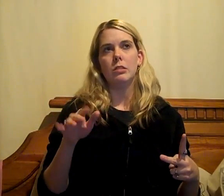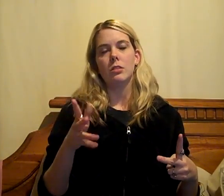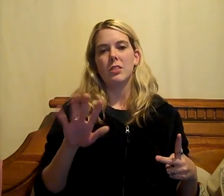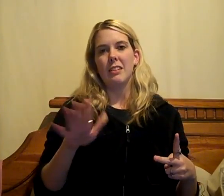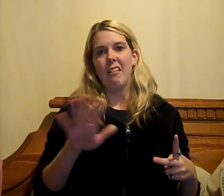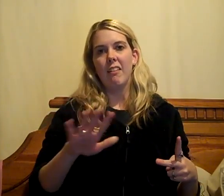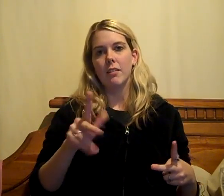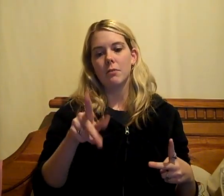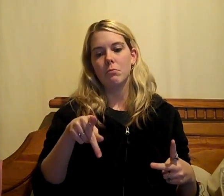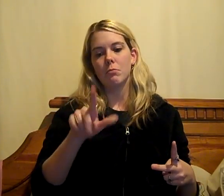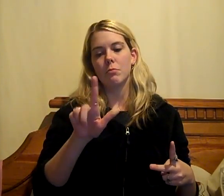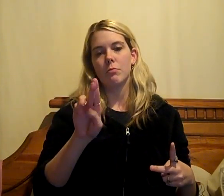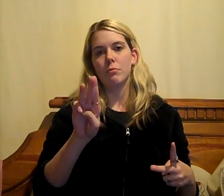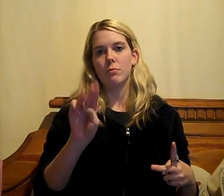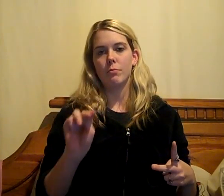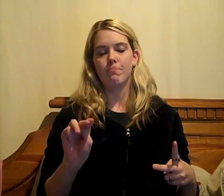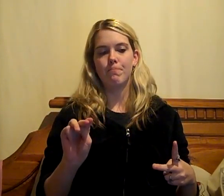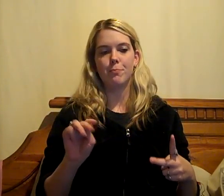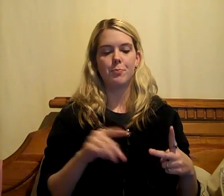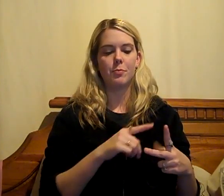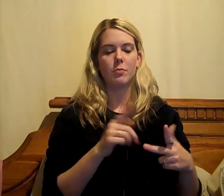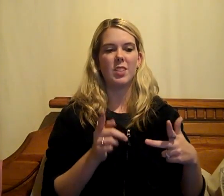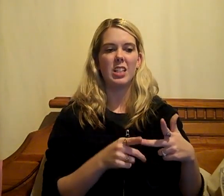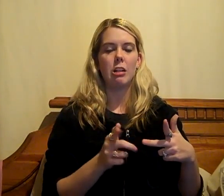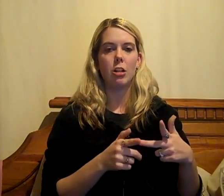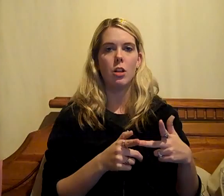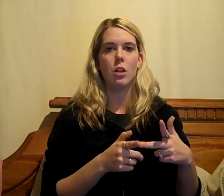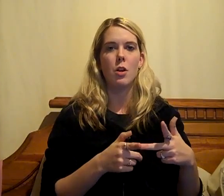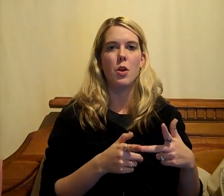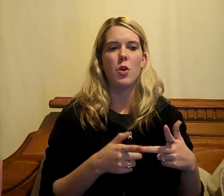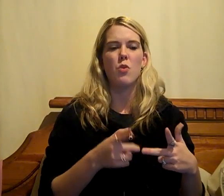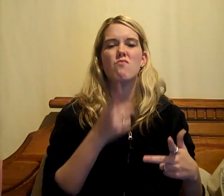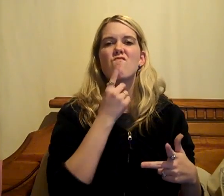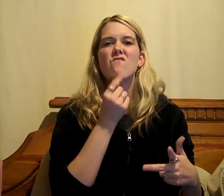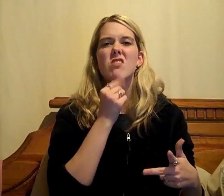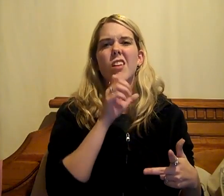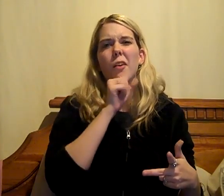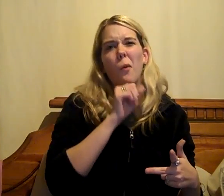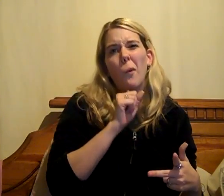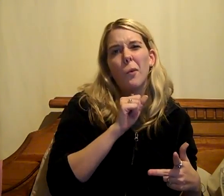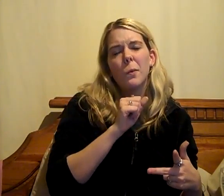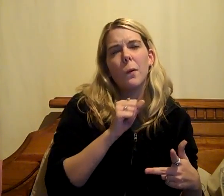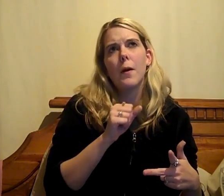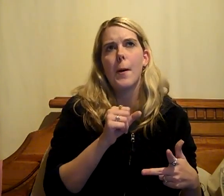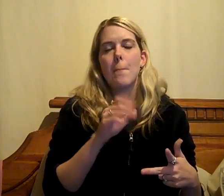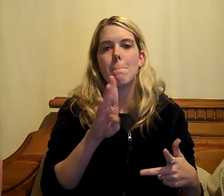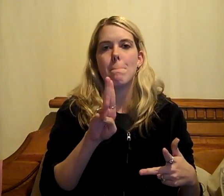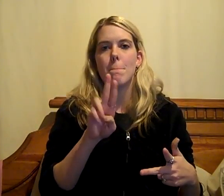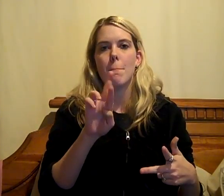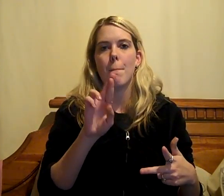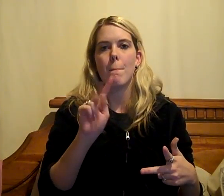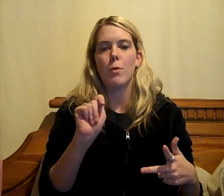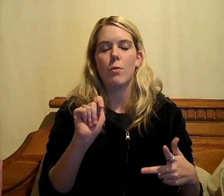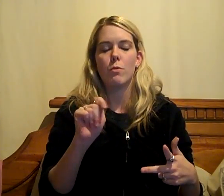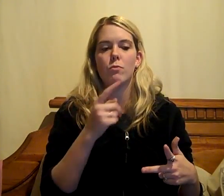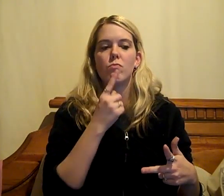burnt red, like an orange red almost, and then this yellow, which is not a bright yellow, it's more a mustard